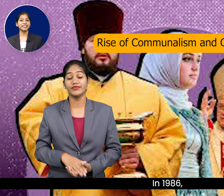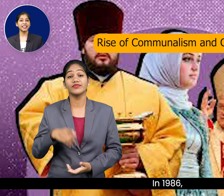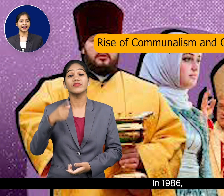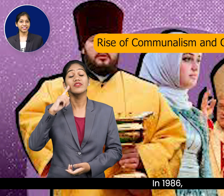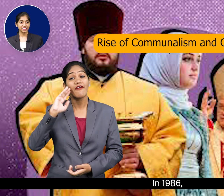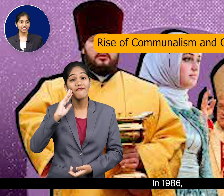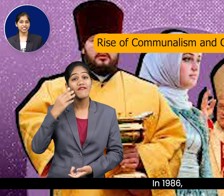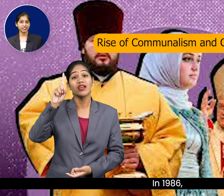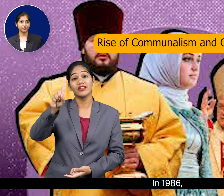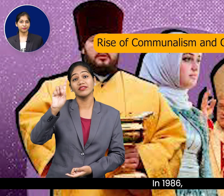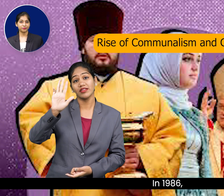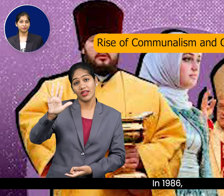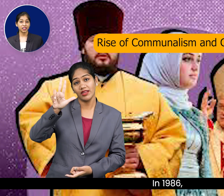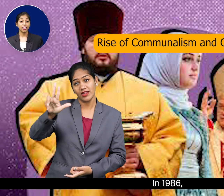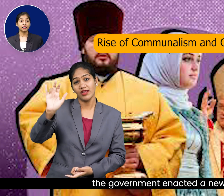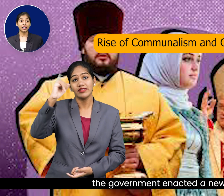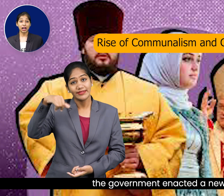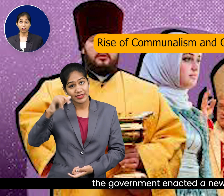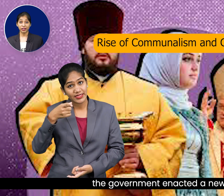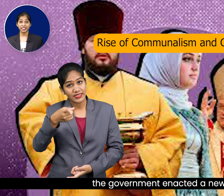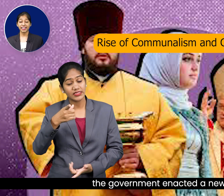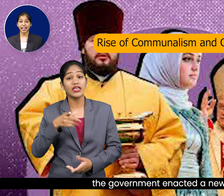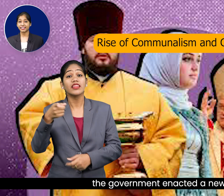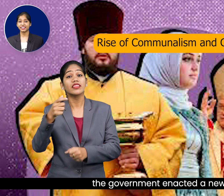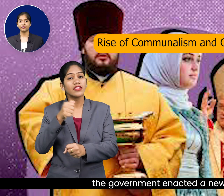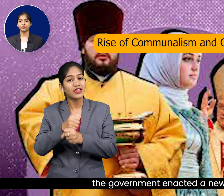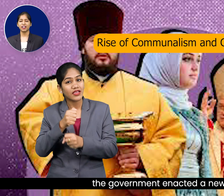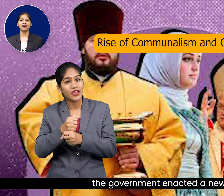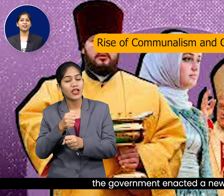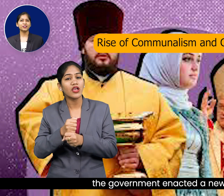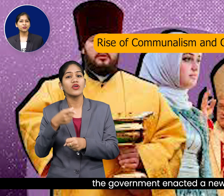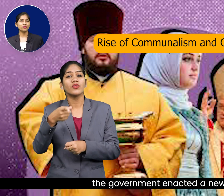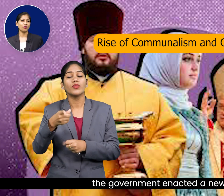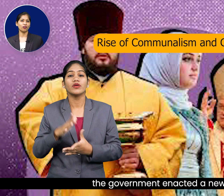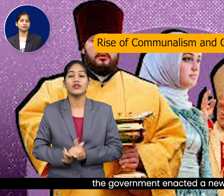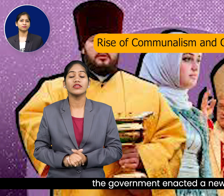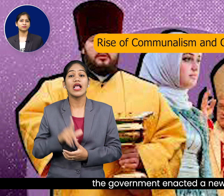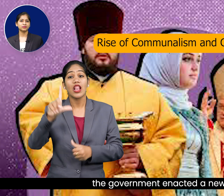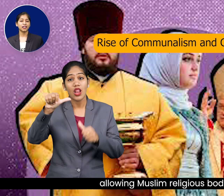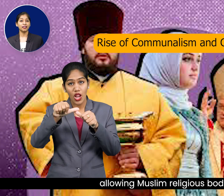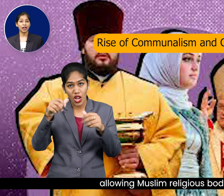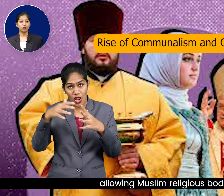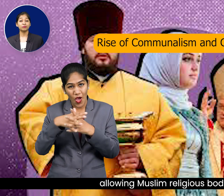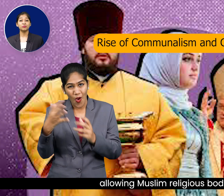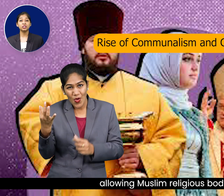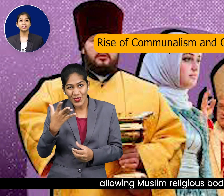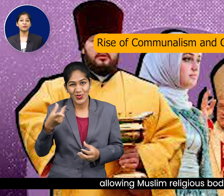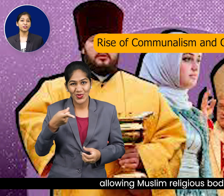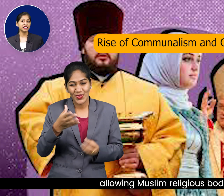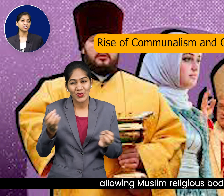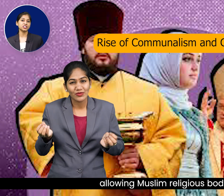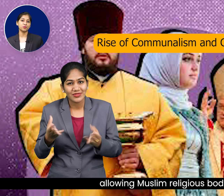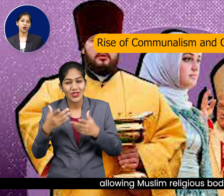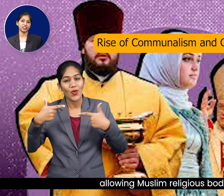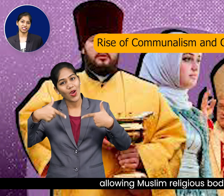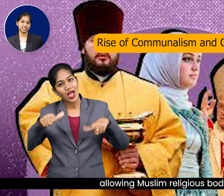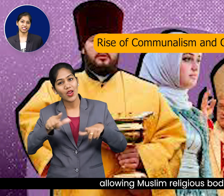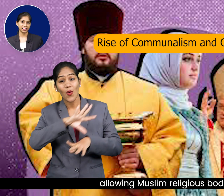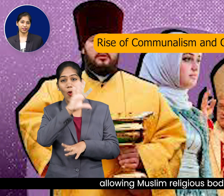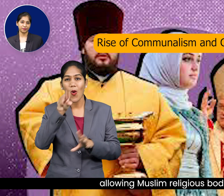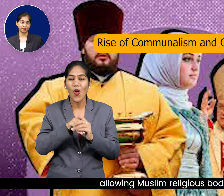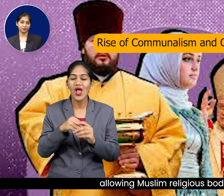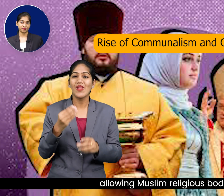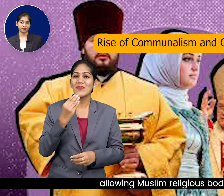In 1986, the government enacted a new law allowing Muslim religious